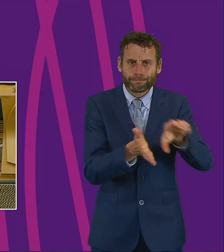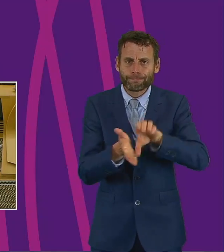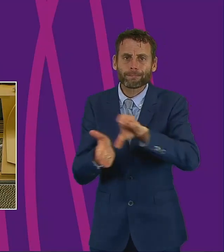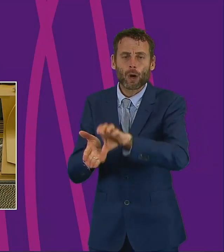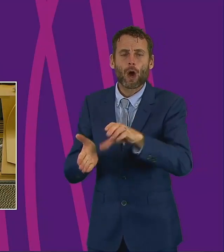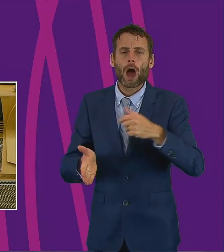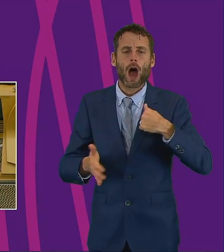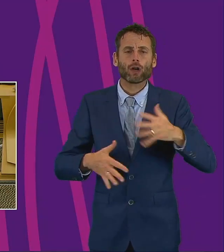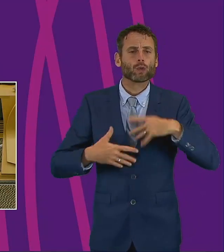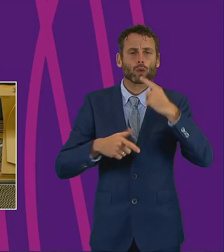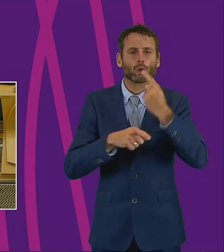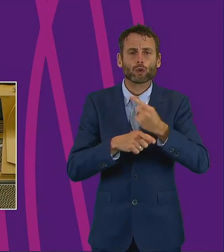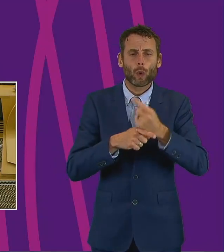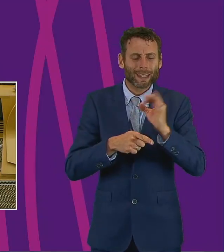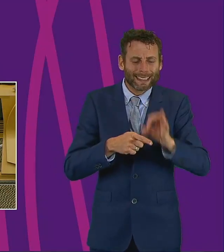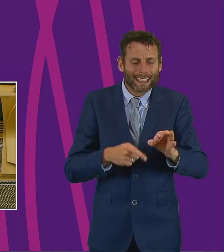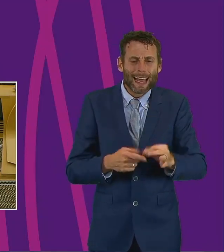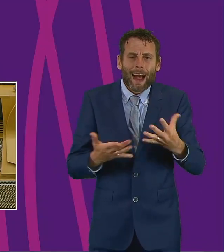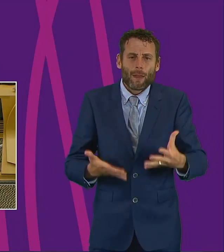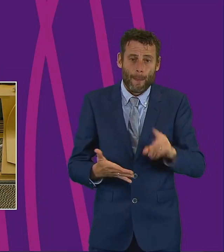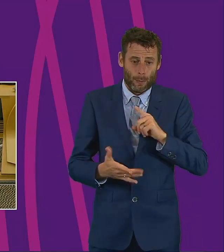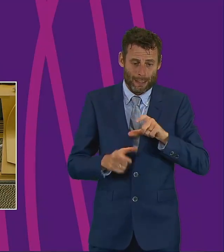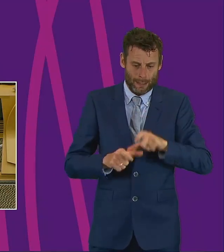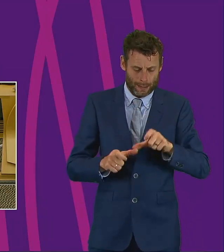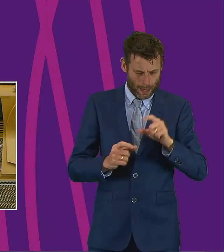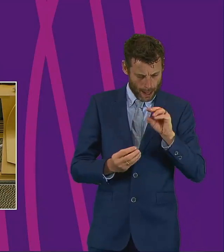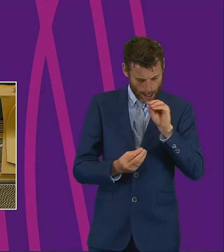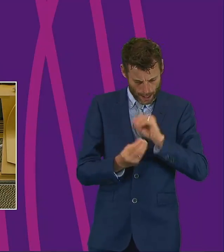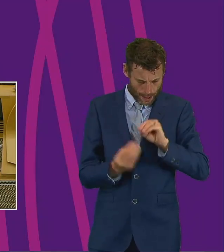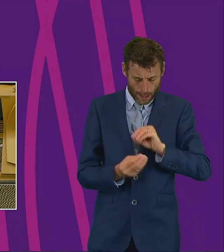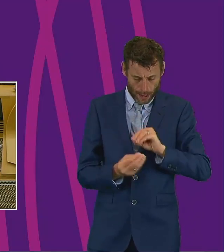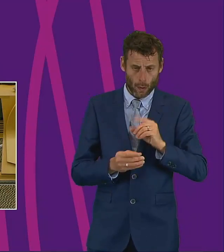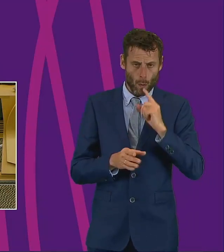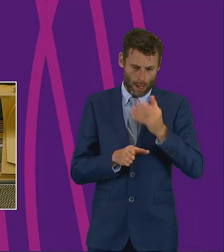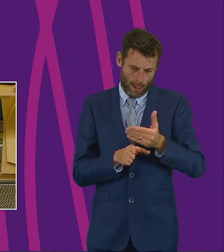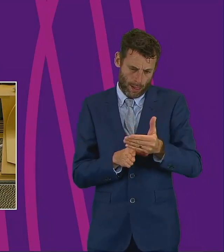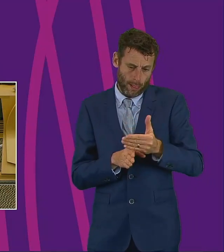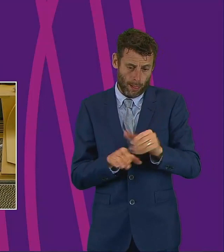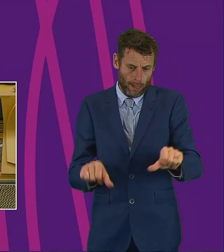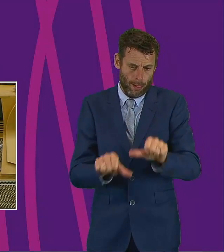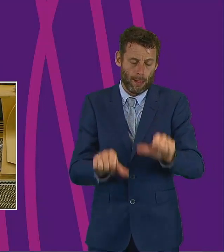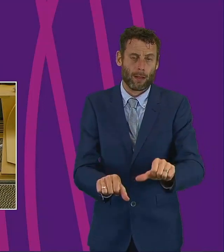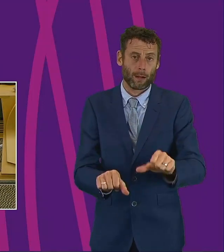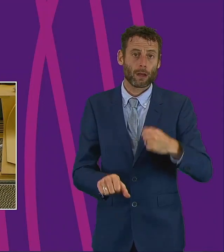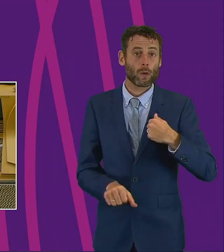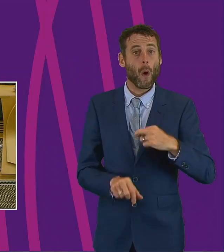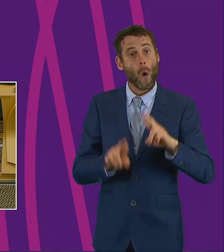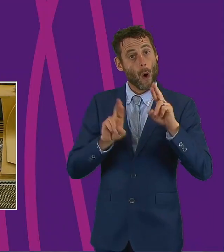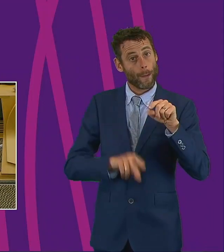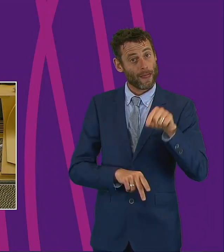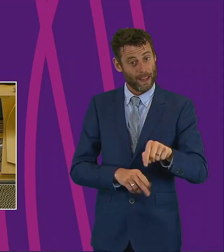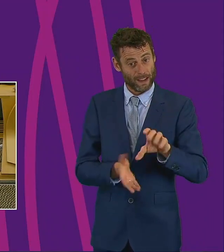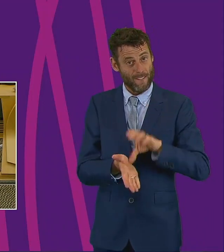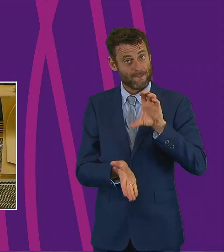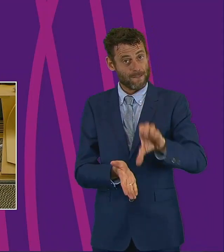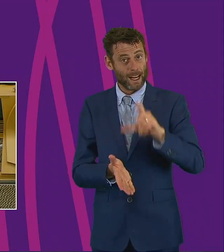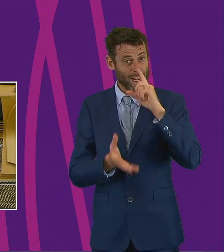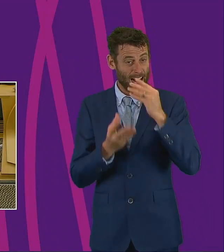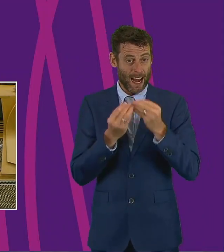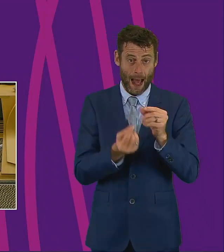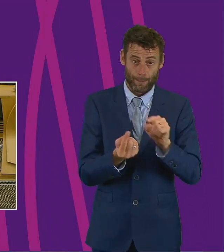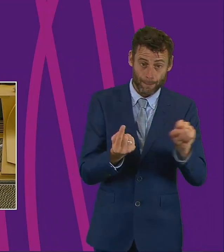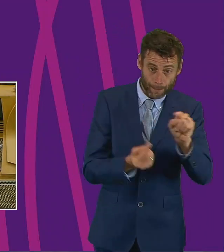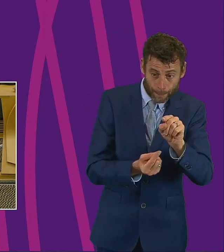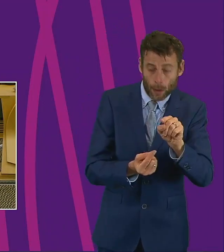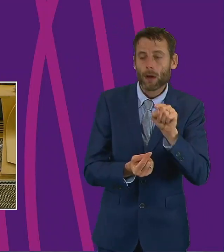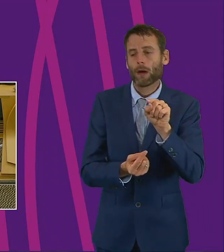of that, because we are finalising that and hopefully we'll announce that over the next few days, I would hope that that would also give support for people in the comedy sector.